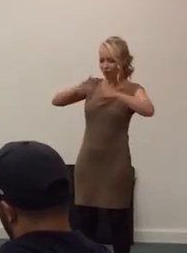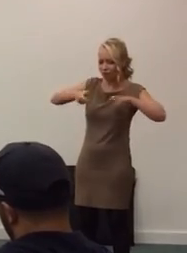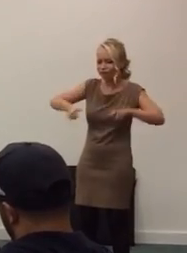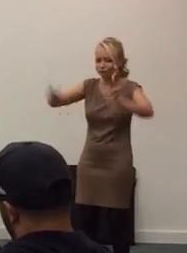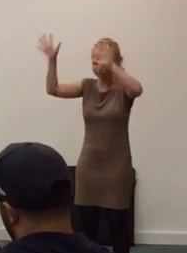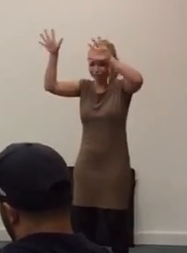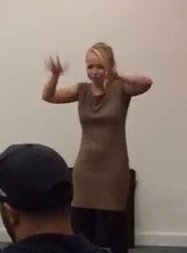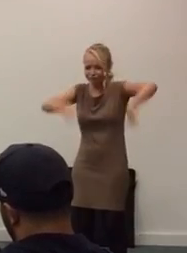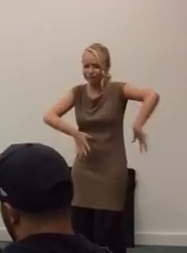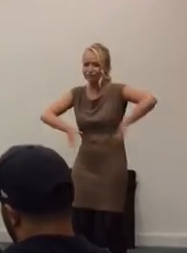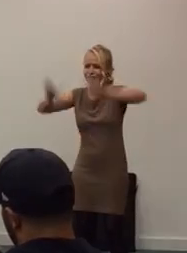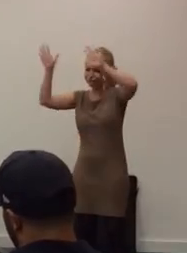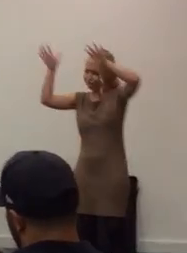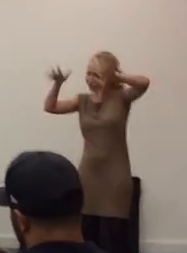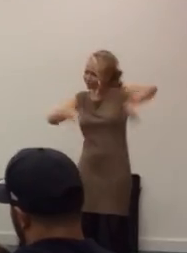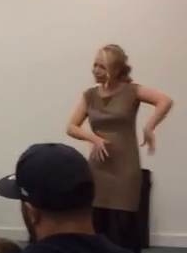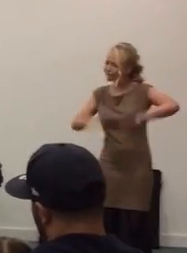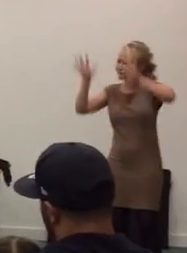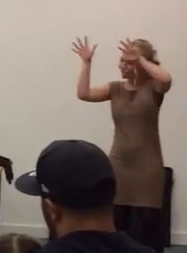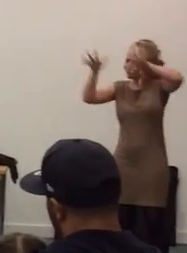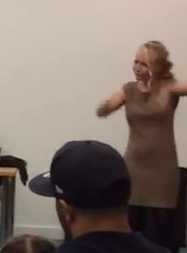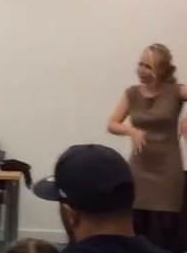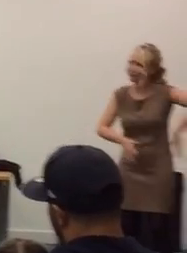rained and rained. What did it do?